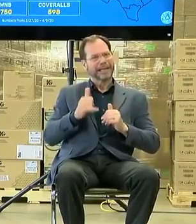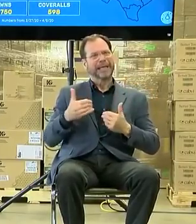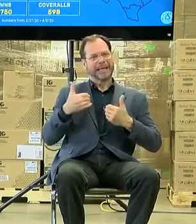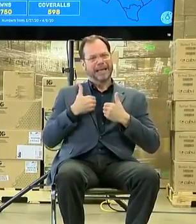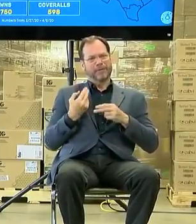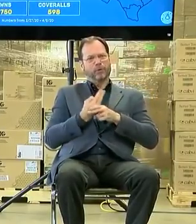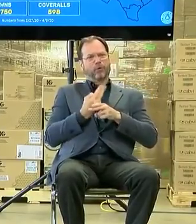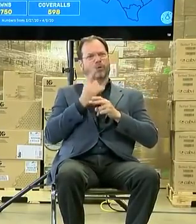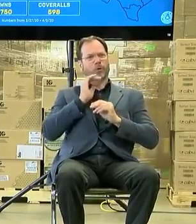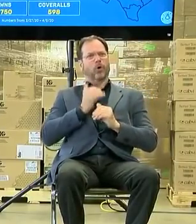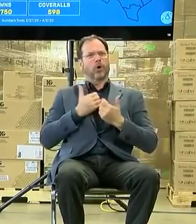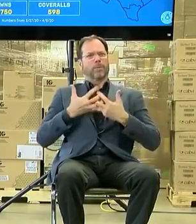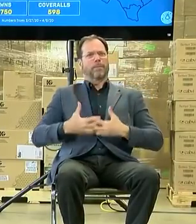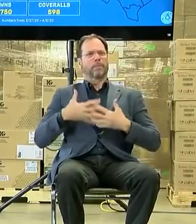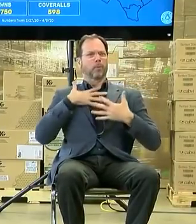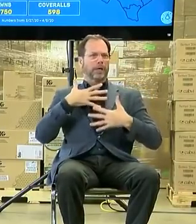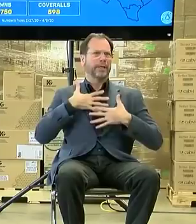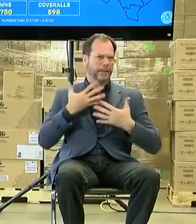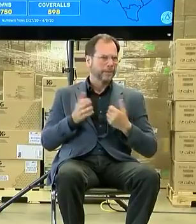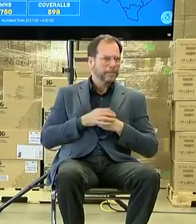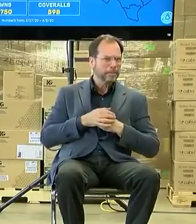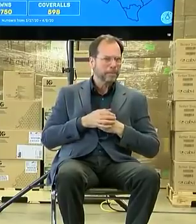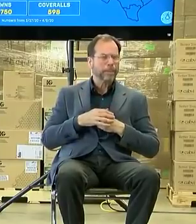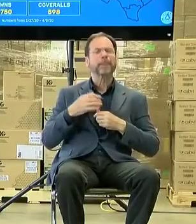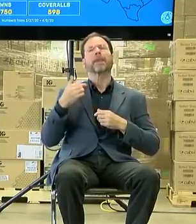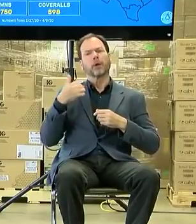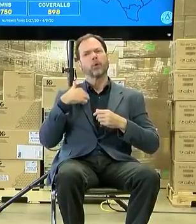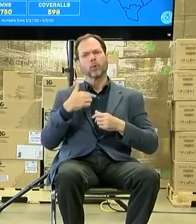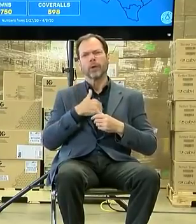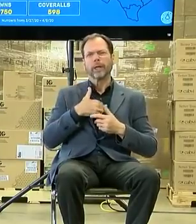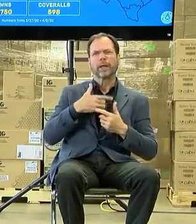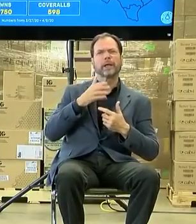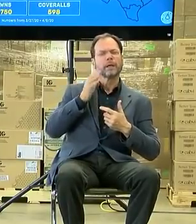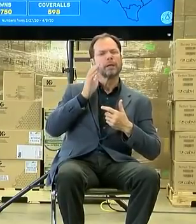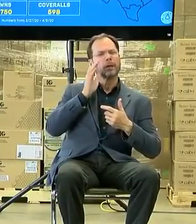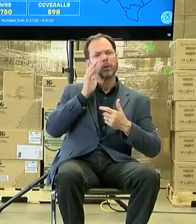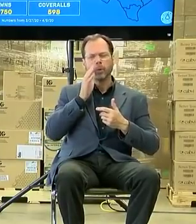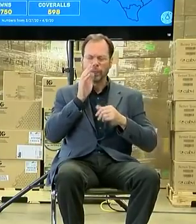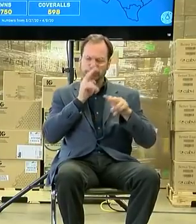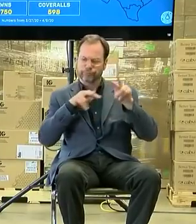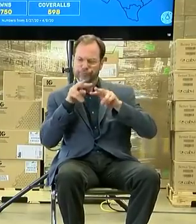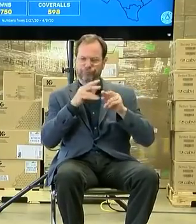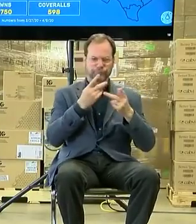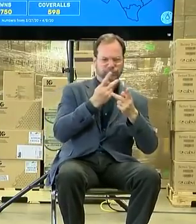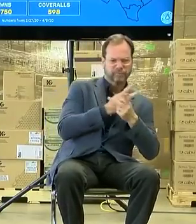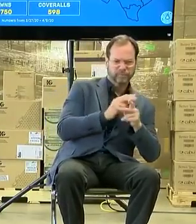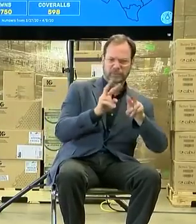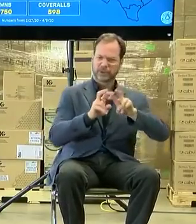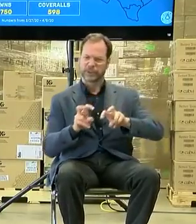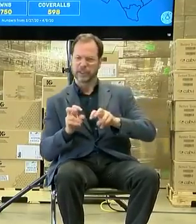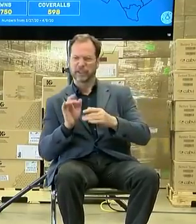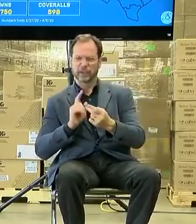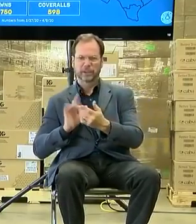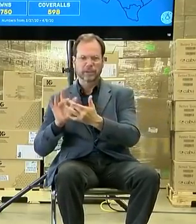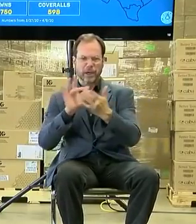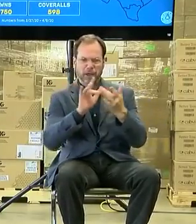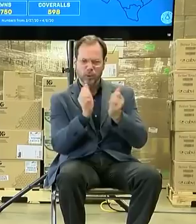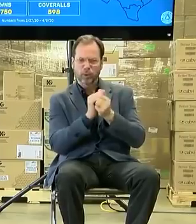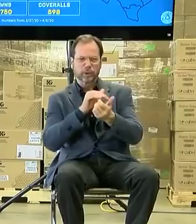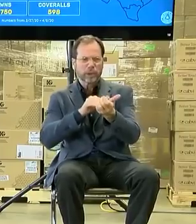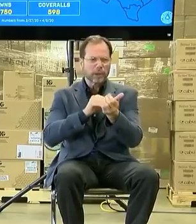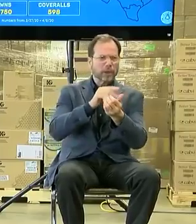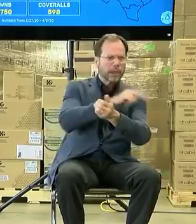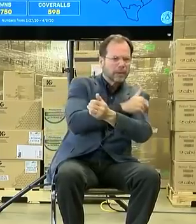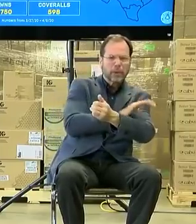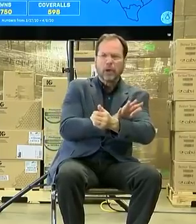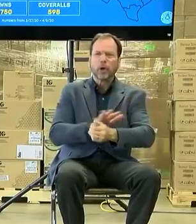that may be needed. And so we continue to model, to make assessments, to be in contact with hospitals and doctors across the